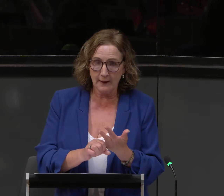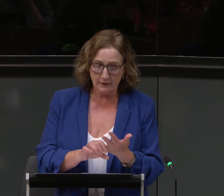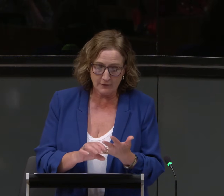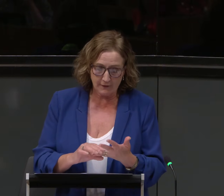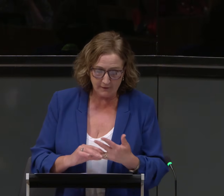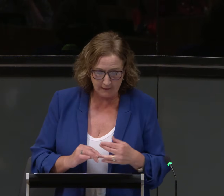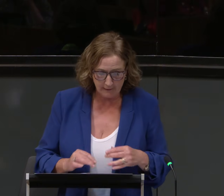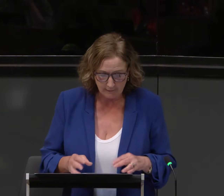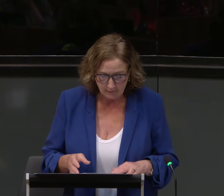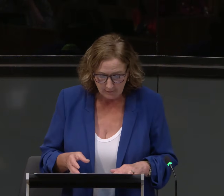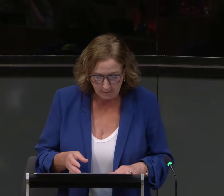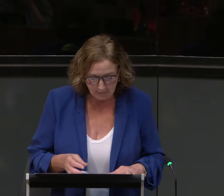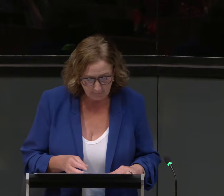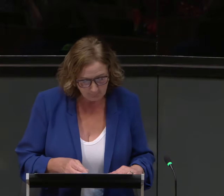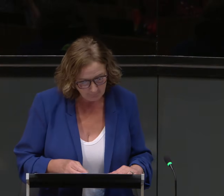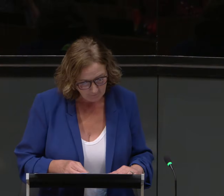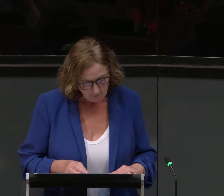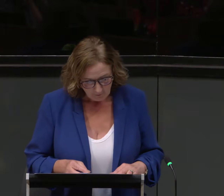broadband connectivity.